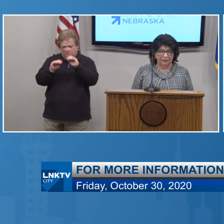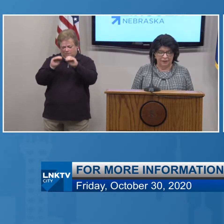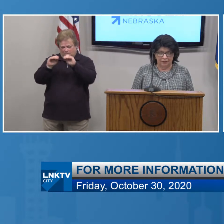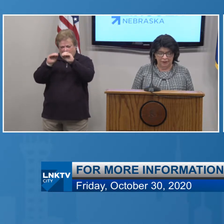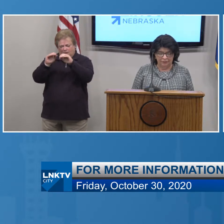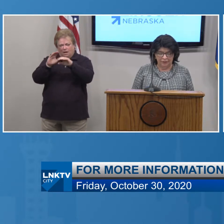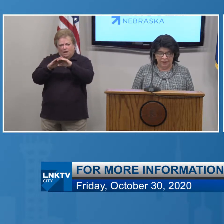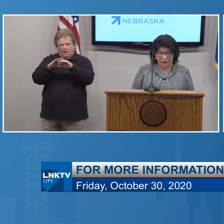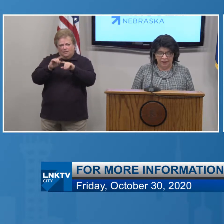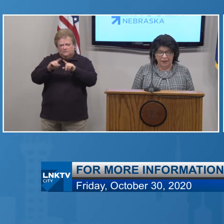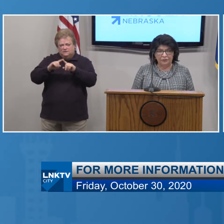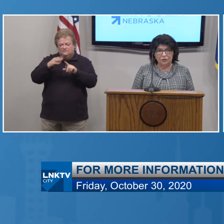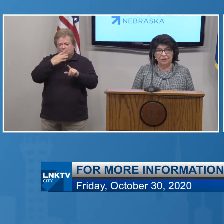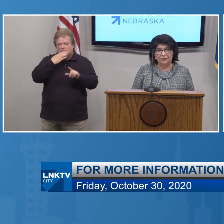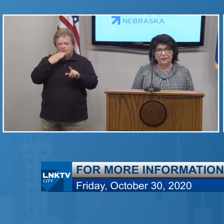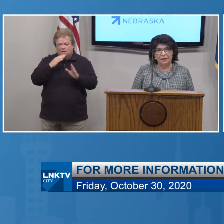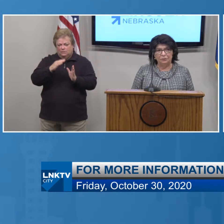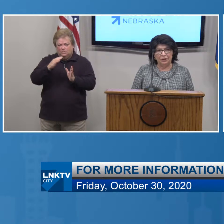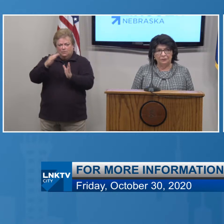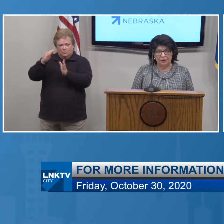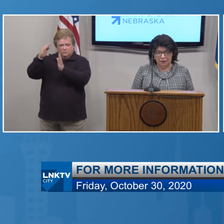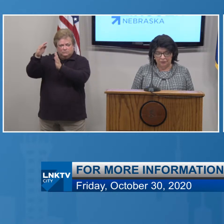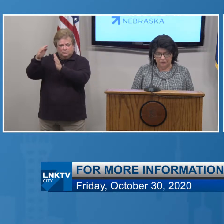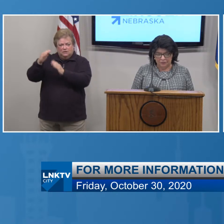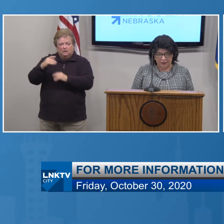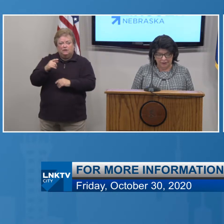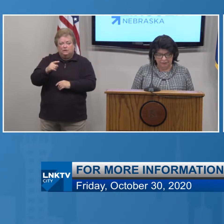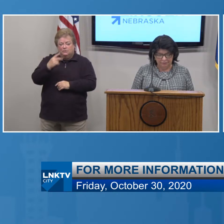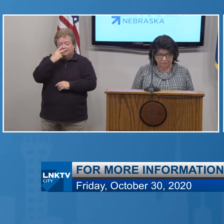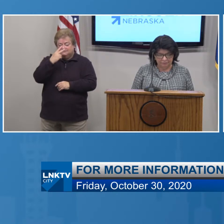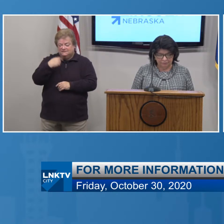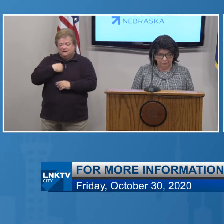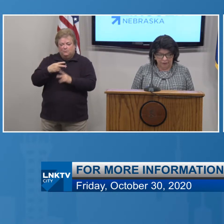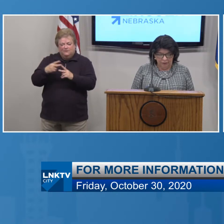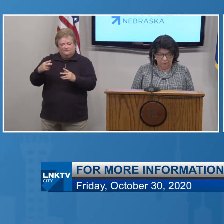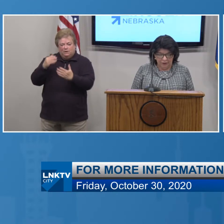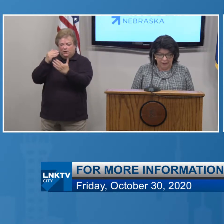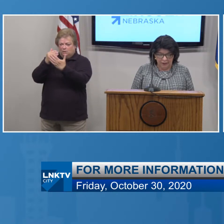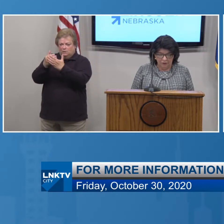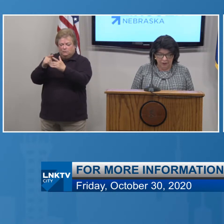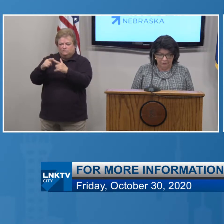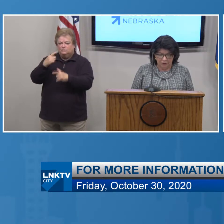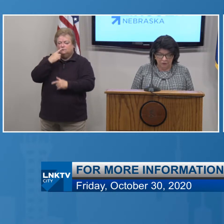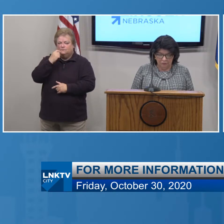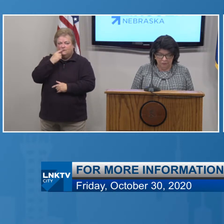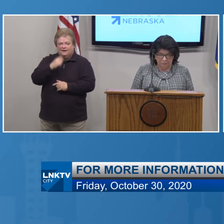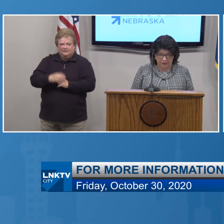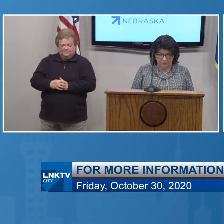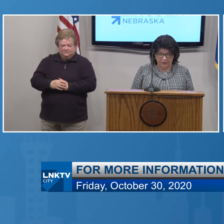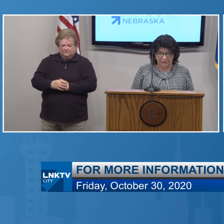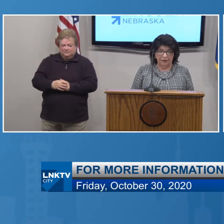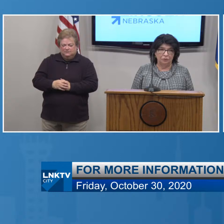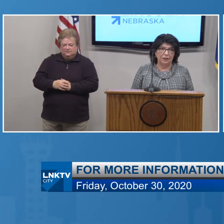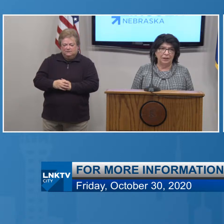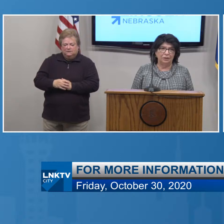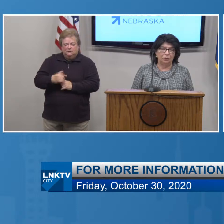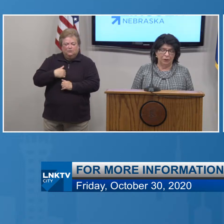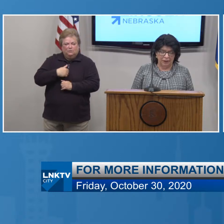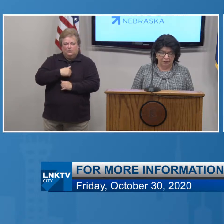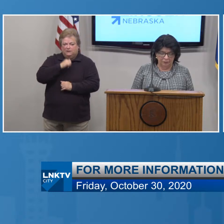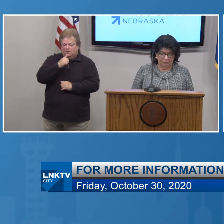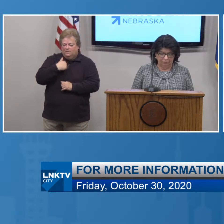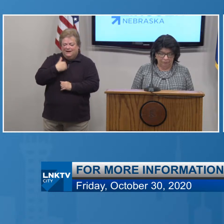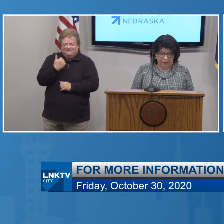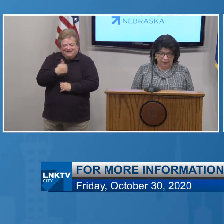color-coded risk areas. As you can see, we are very close to red. We now have no metrics in green